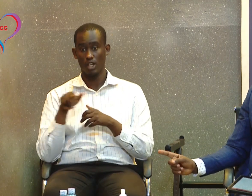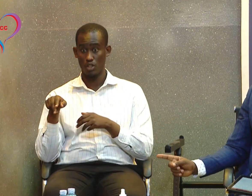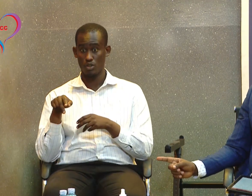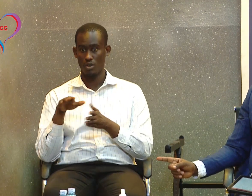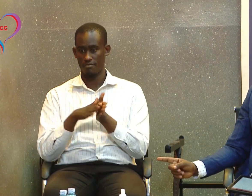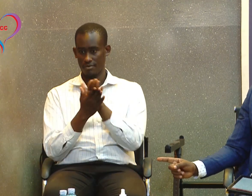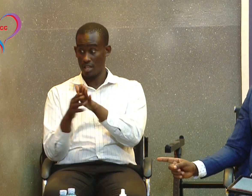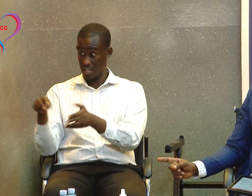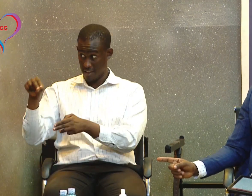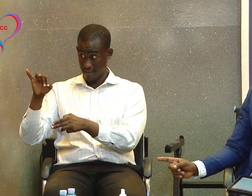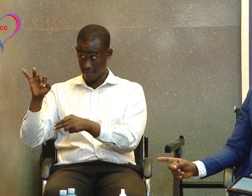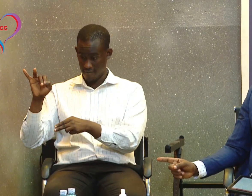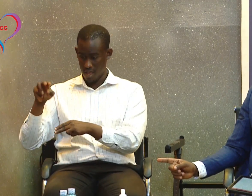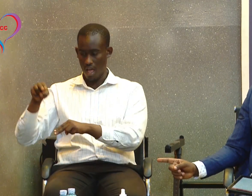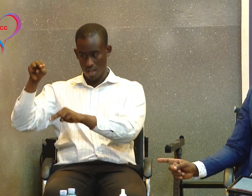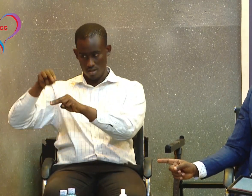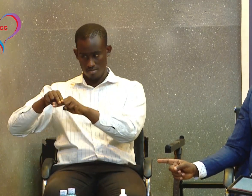once you stand up from that chair,